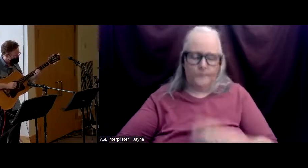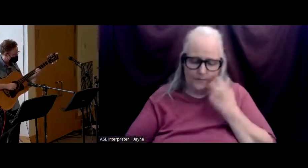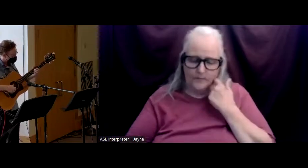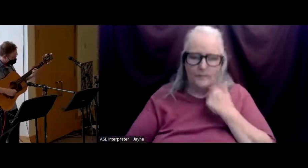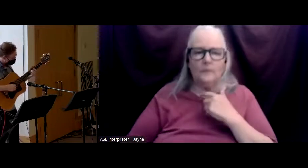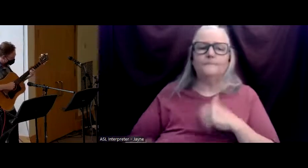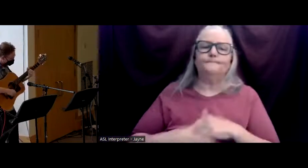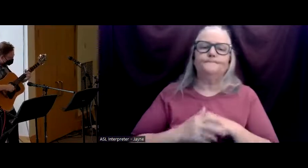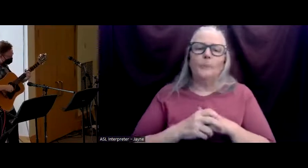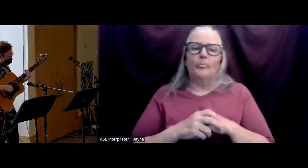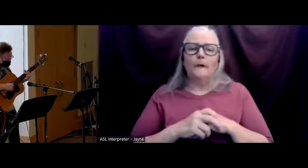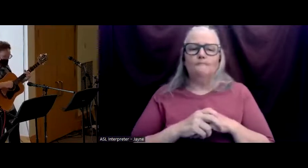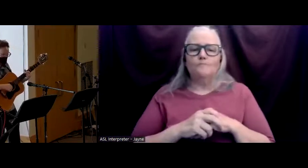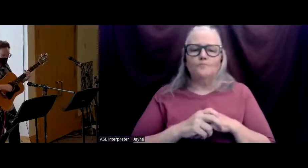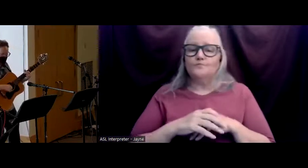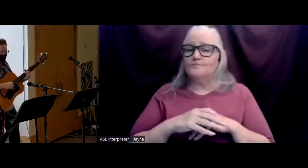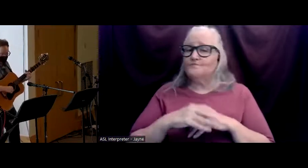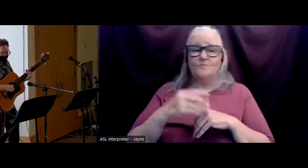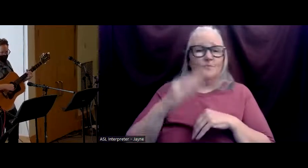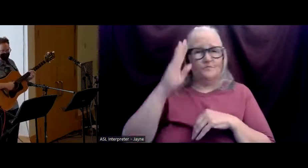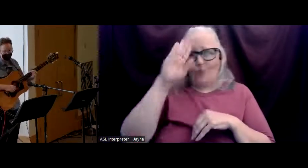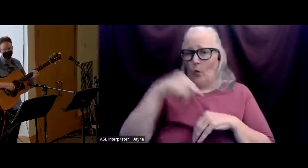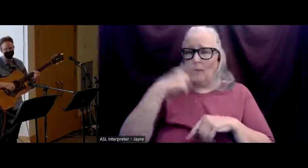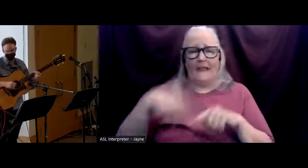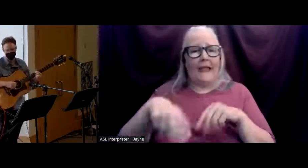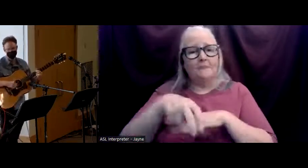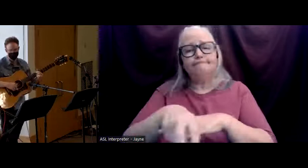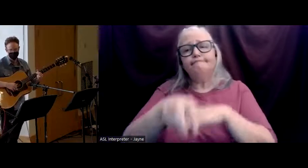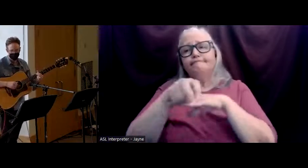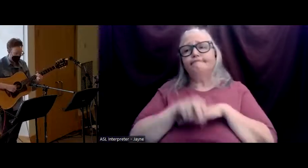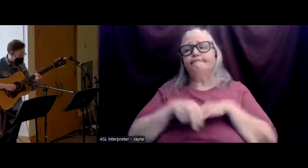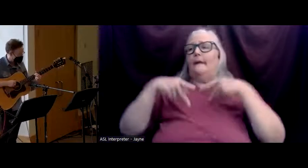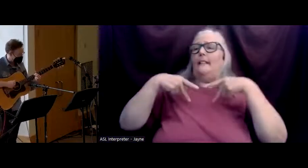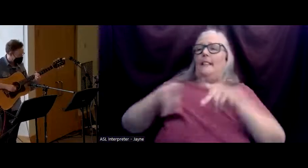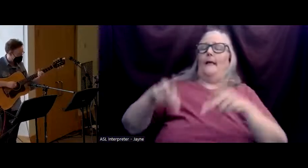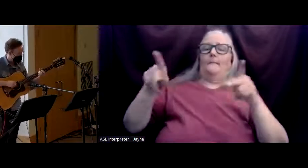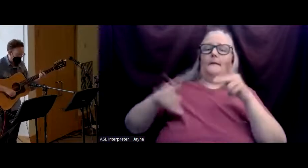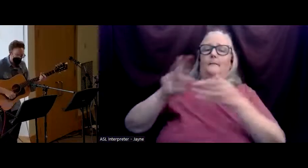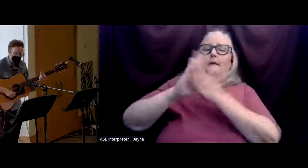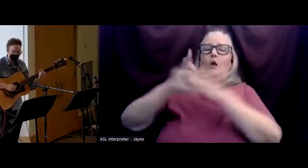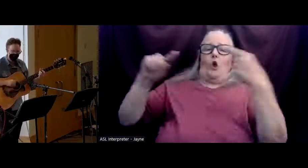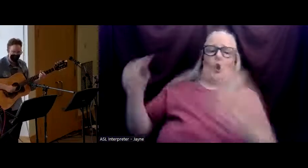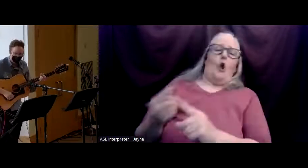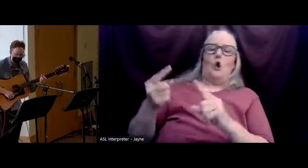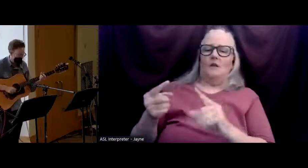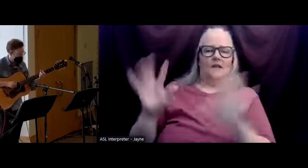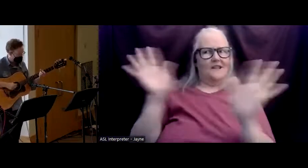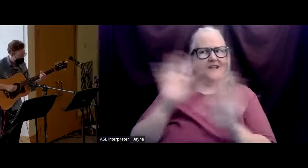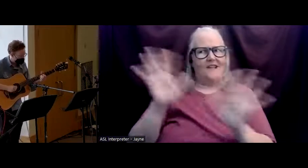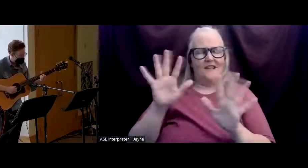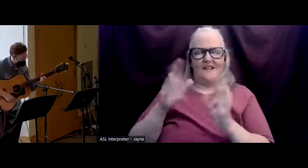holes. So we can't sit back and let people come to harm. We hold